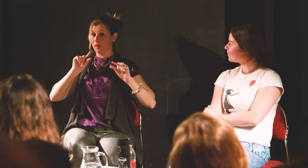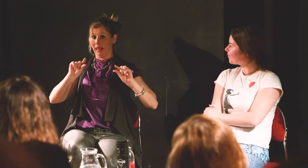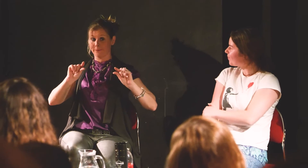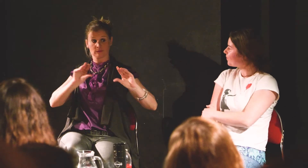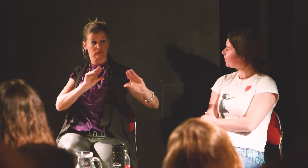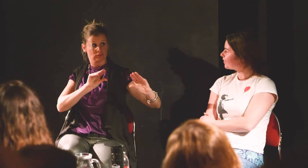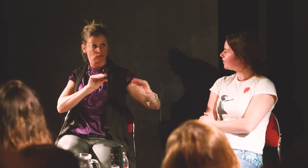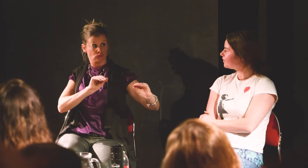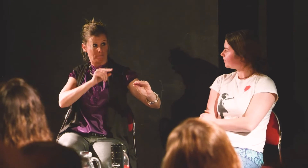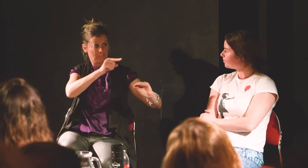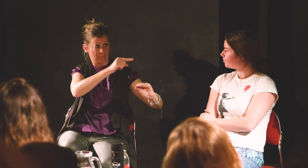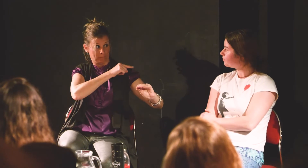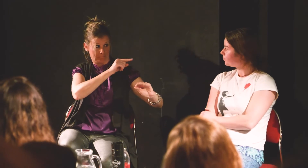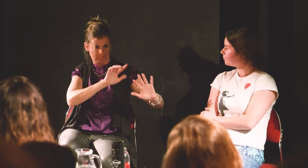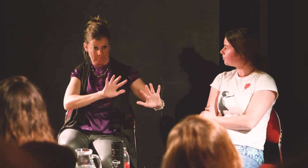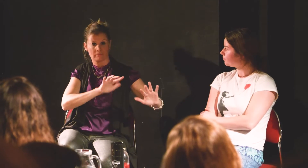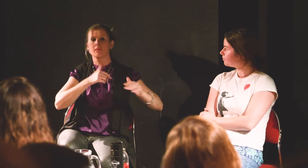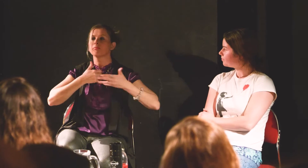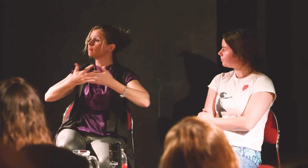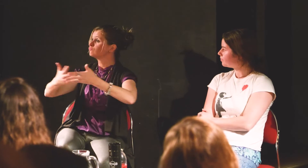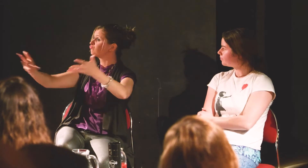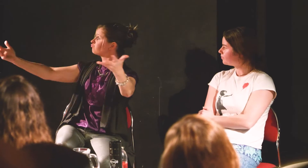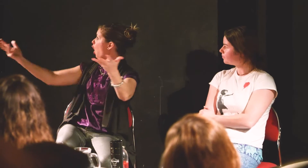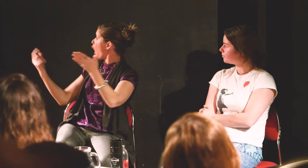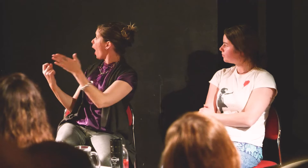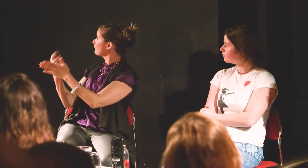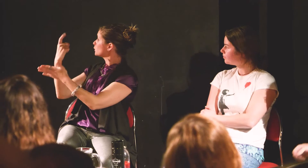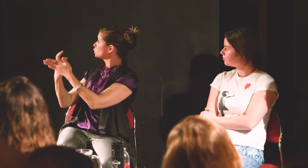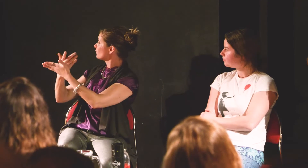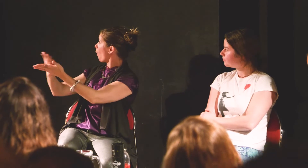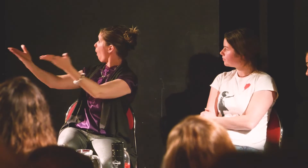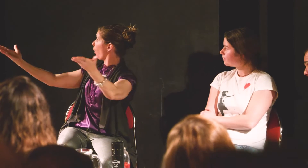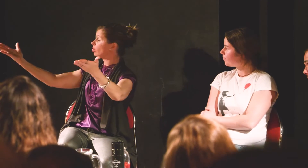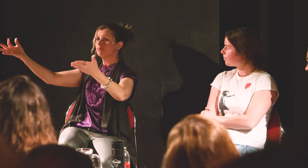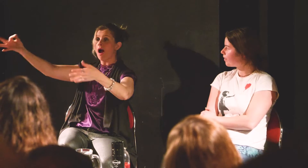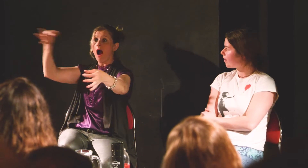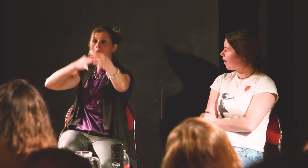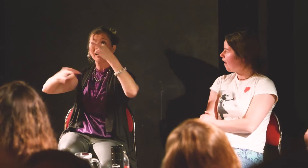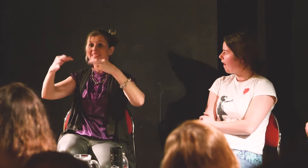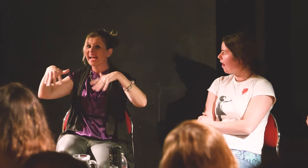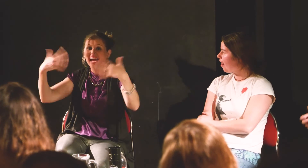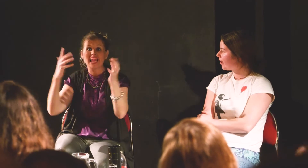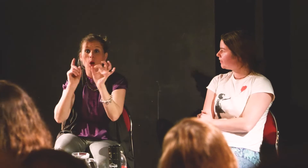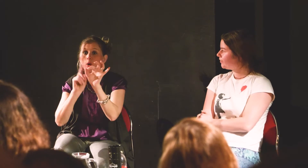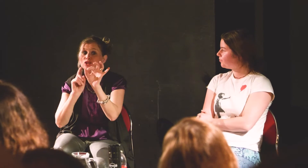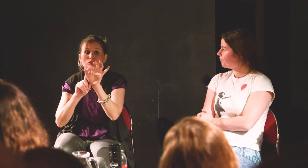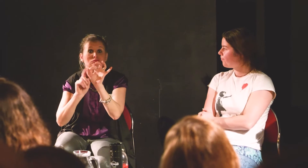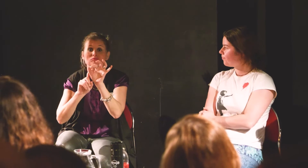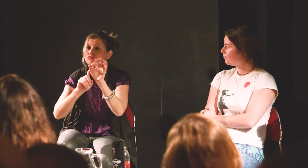Okay. So we might just take a pause and open this up to our audience. Would you like to ask